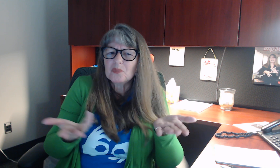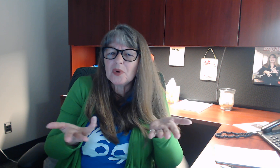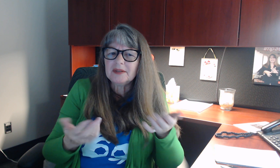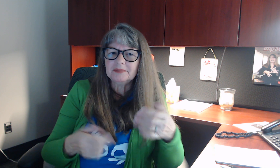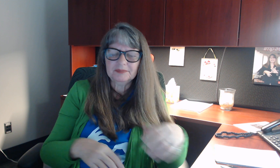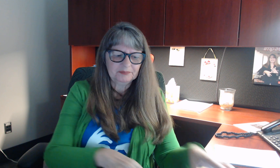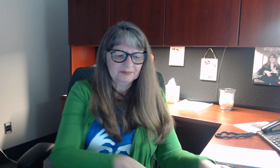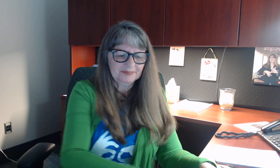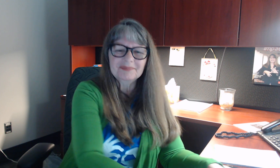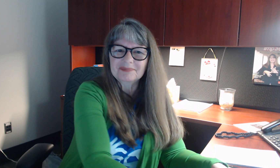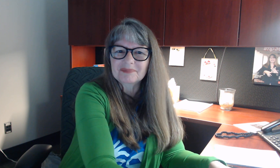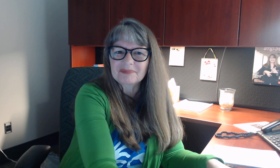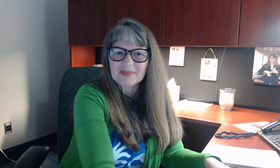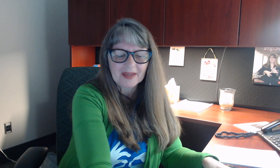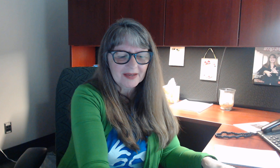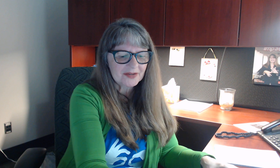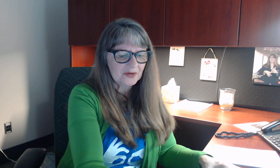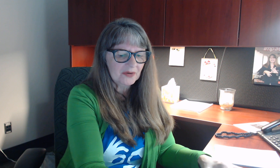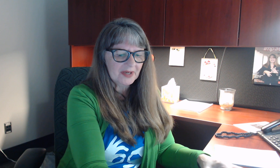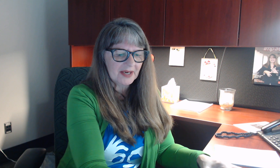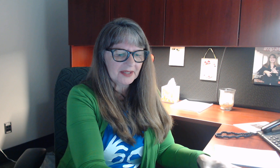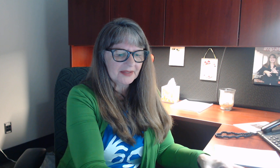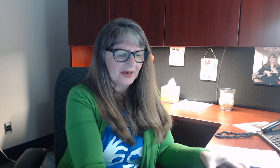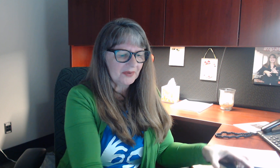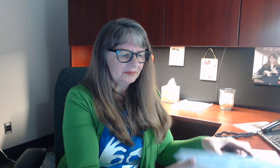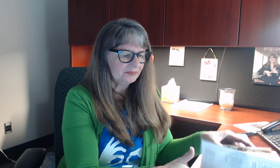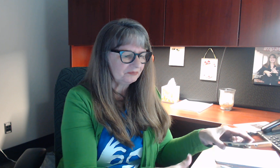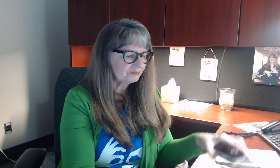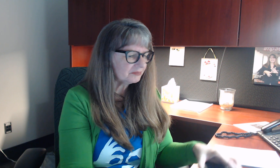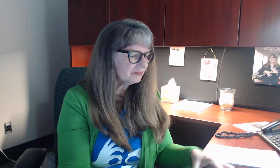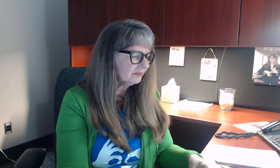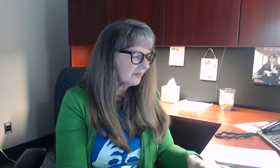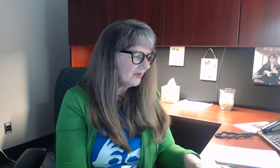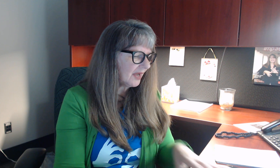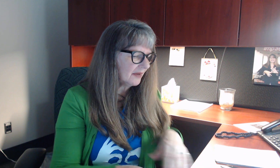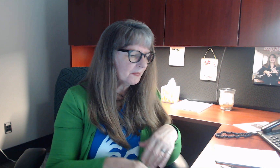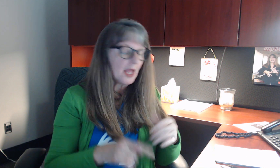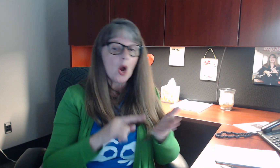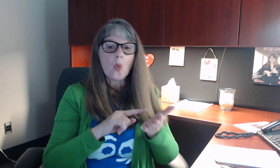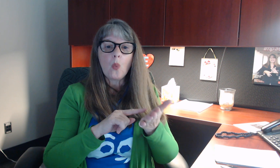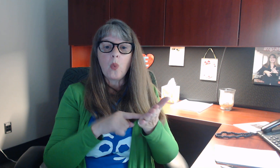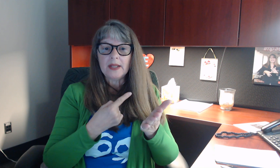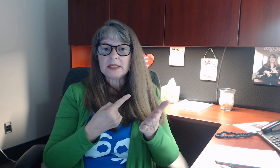what? So you can kind of get that one. Okay. Once.